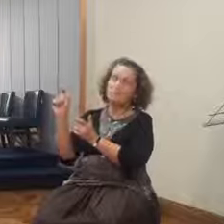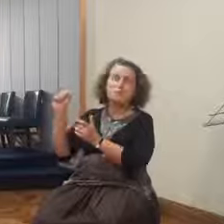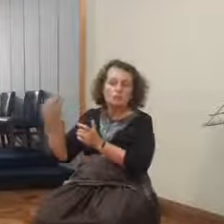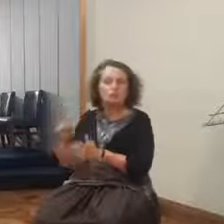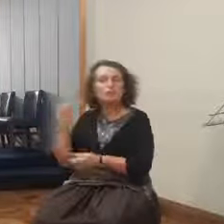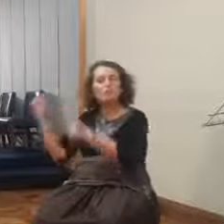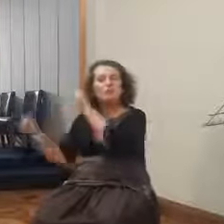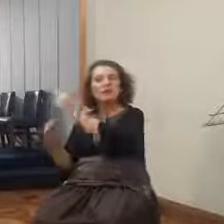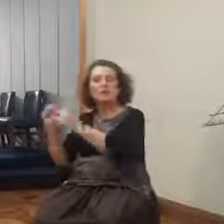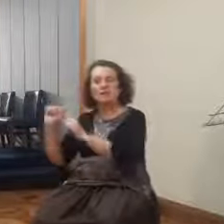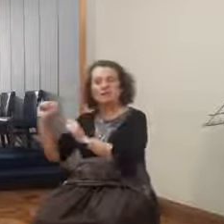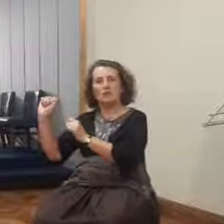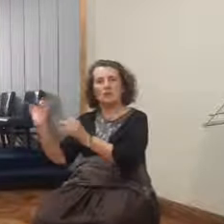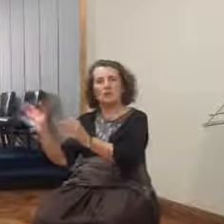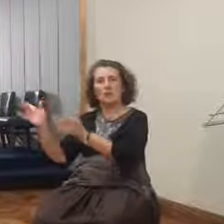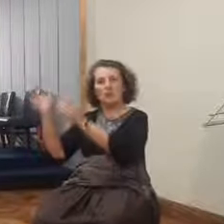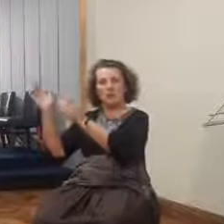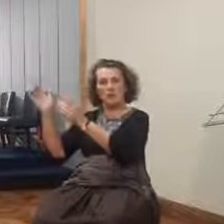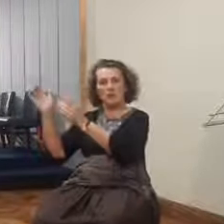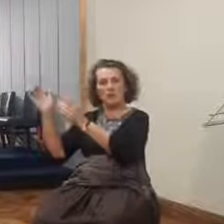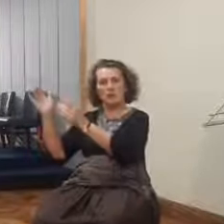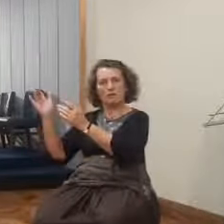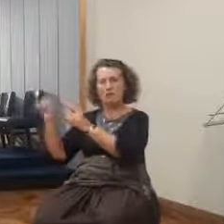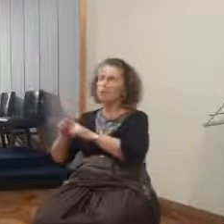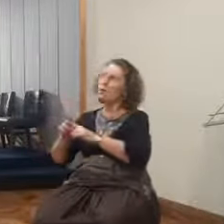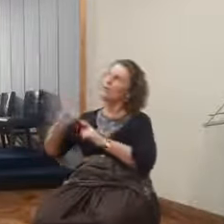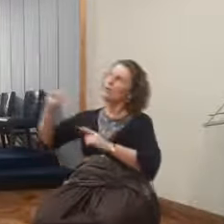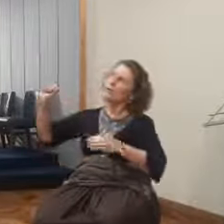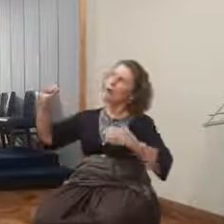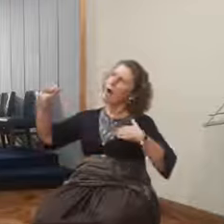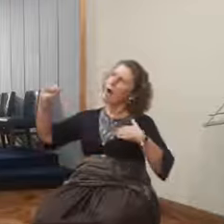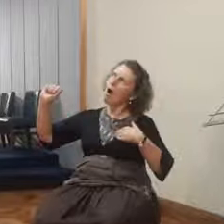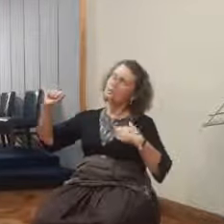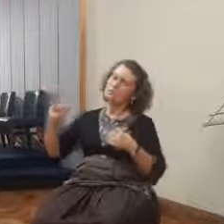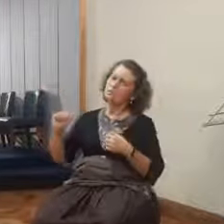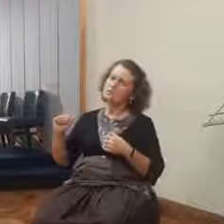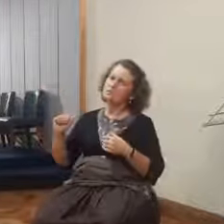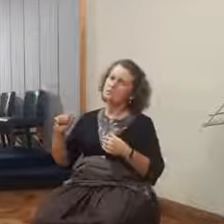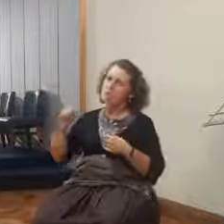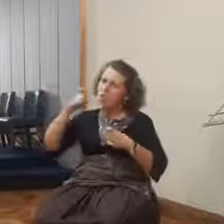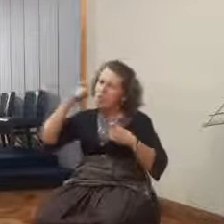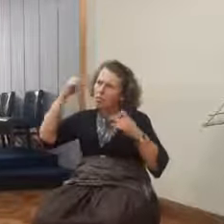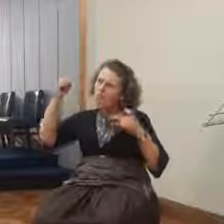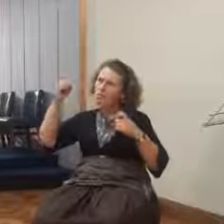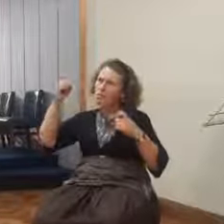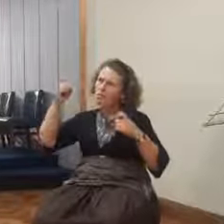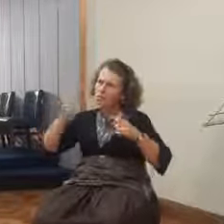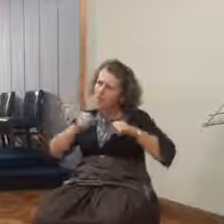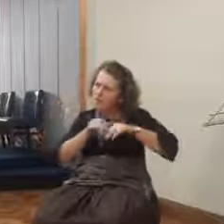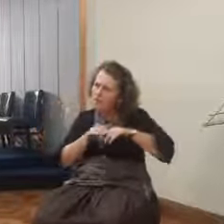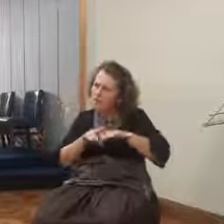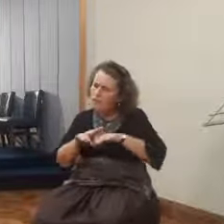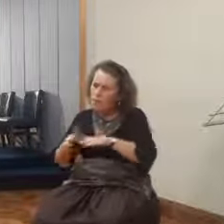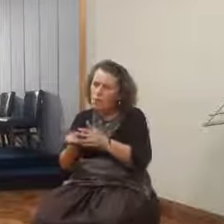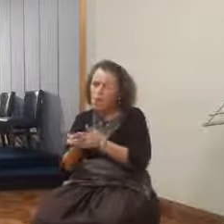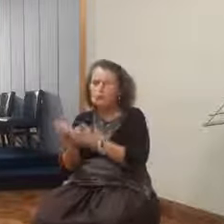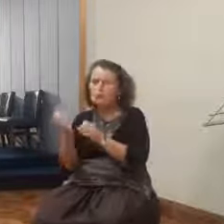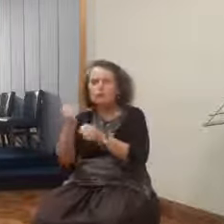heart to all generations, the thoughts of his heart. Listen to the words of God, the faithful in